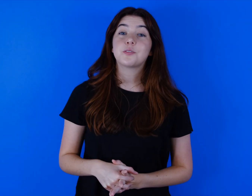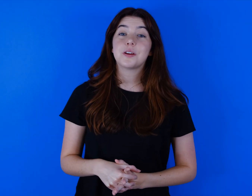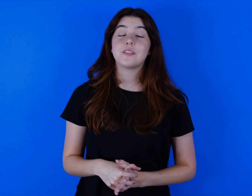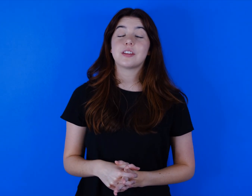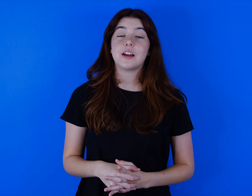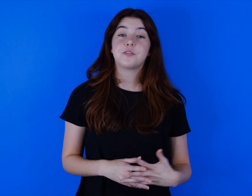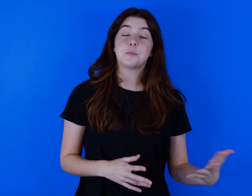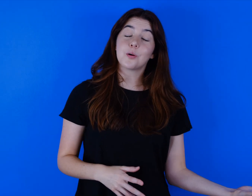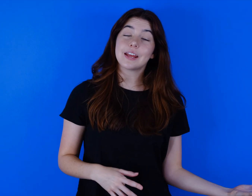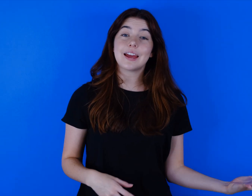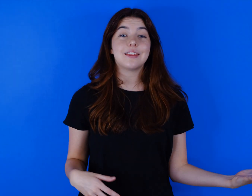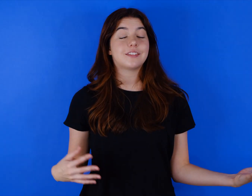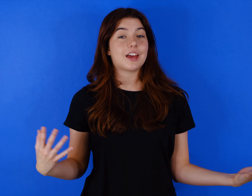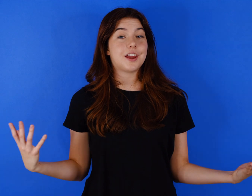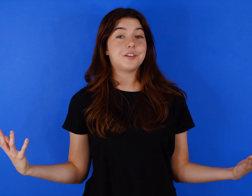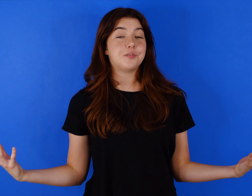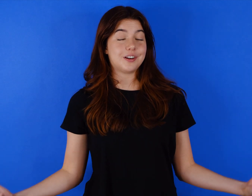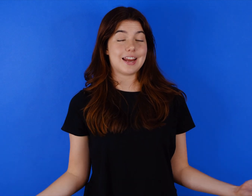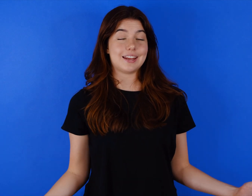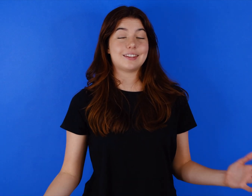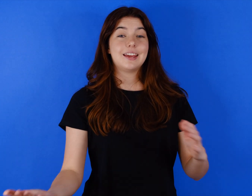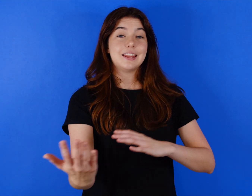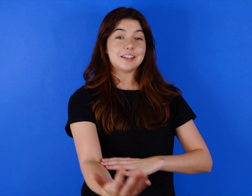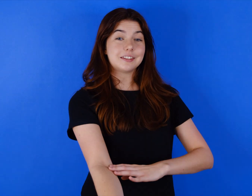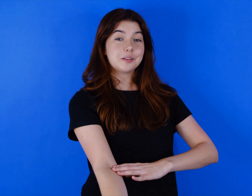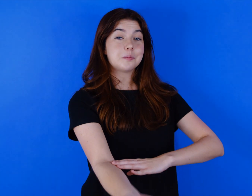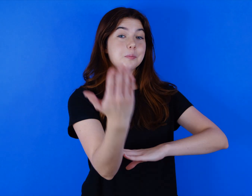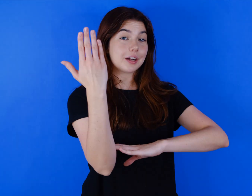have the sign for morning and the sign for night. This is morning.